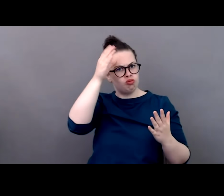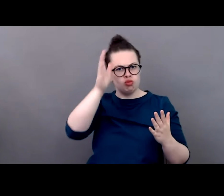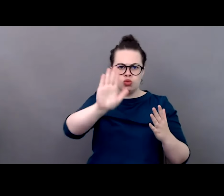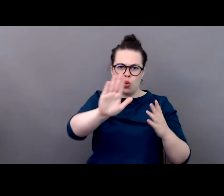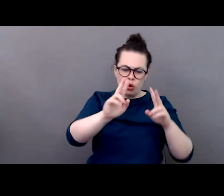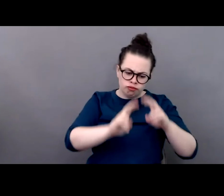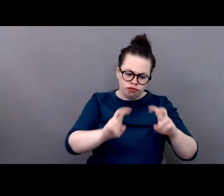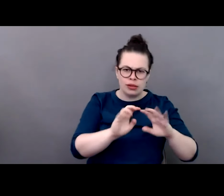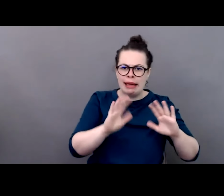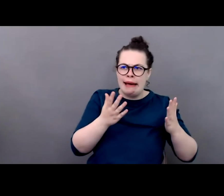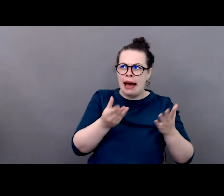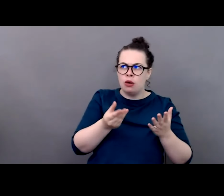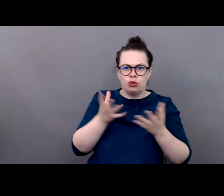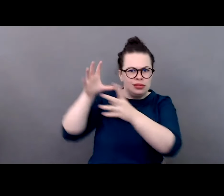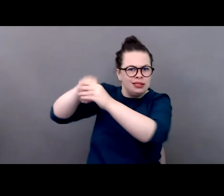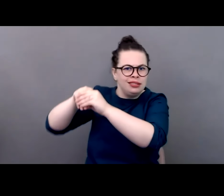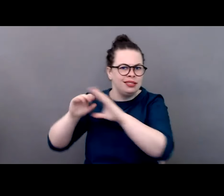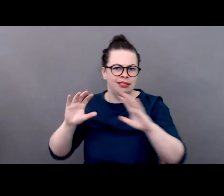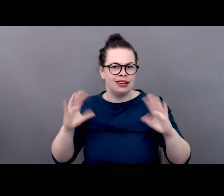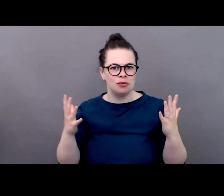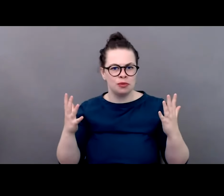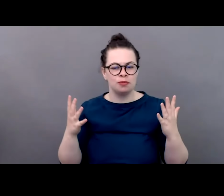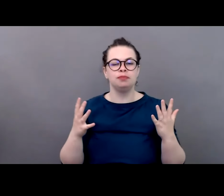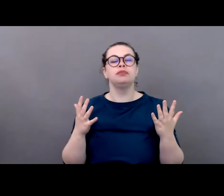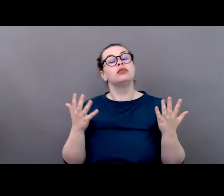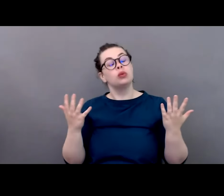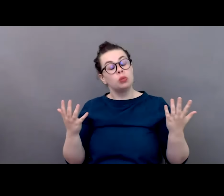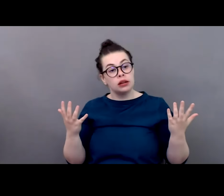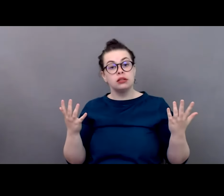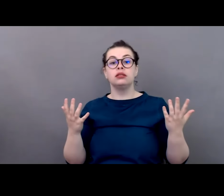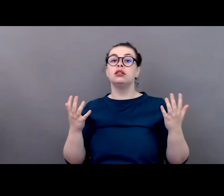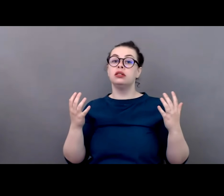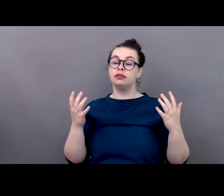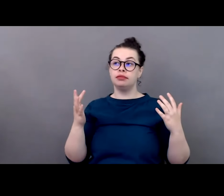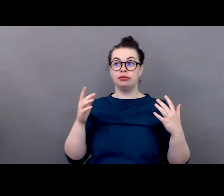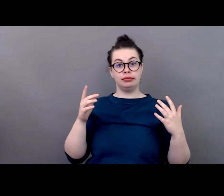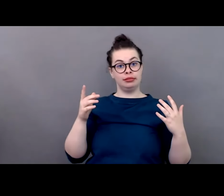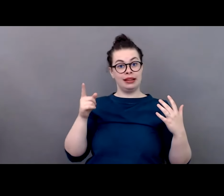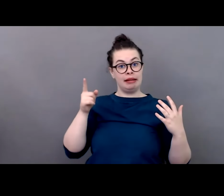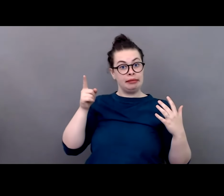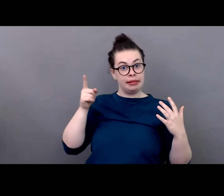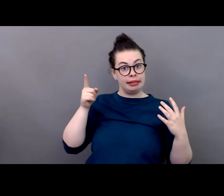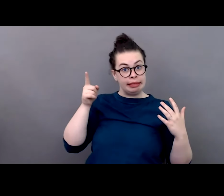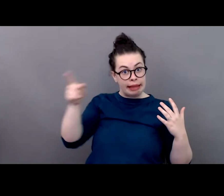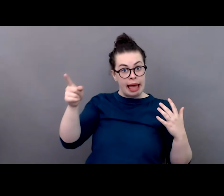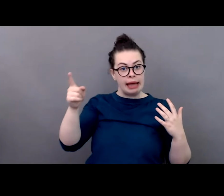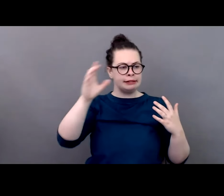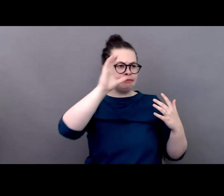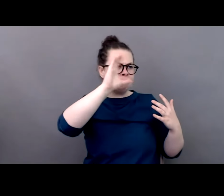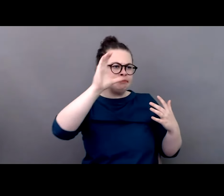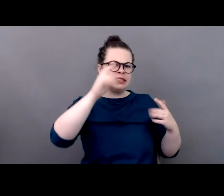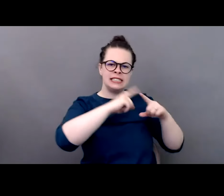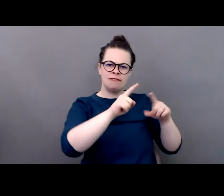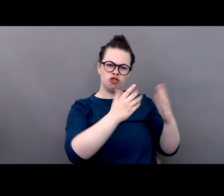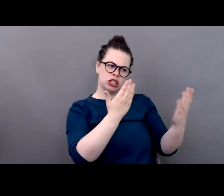you can be involved, or it's very effective to be involved already from the time of selecting a specific case. If you're aware of a